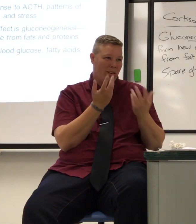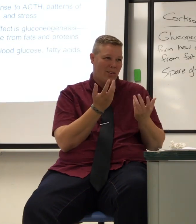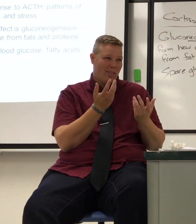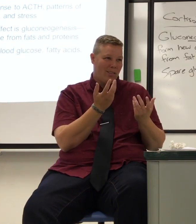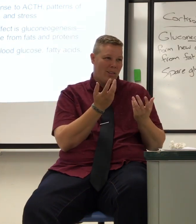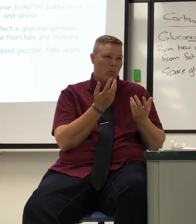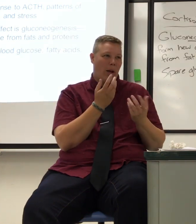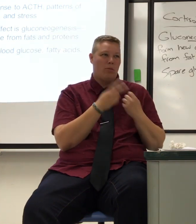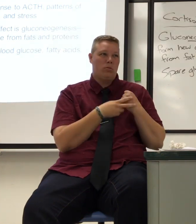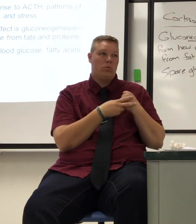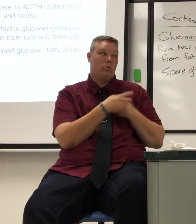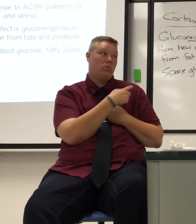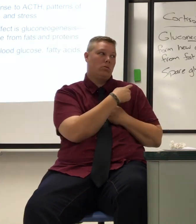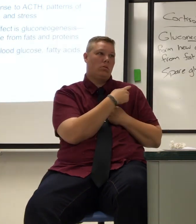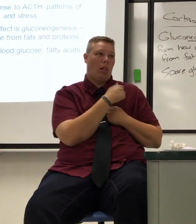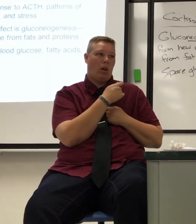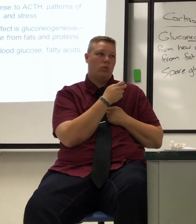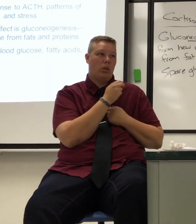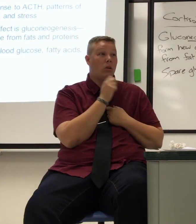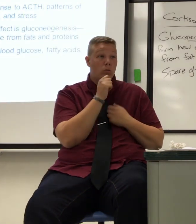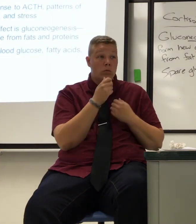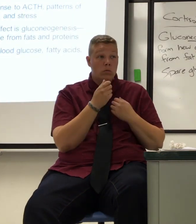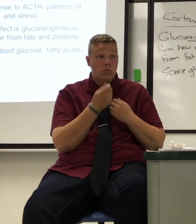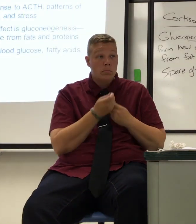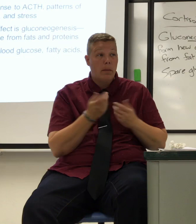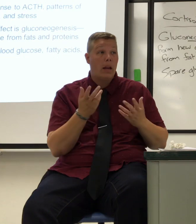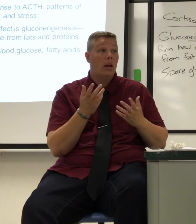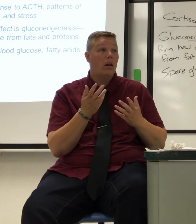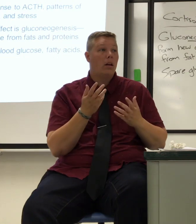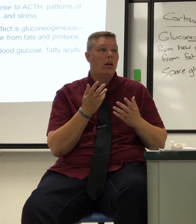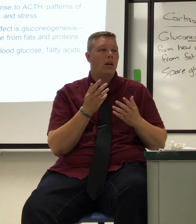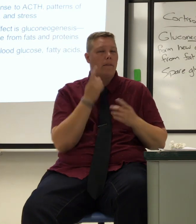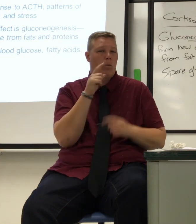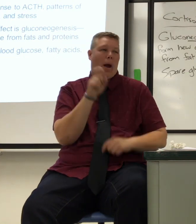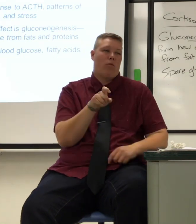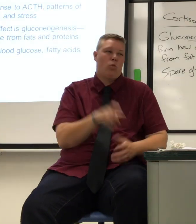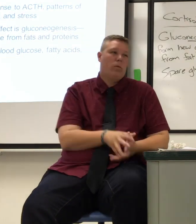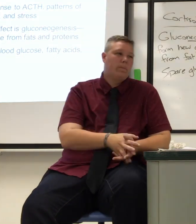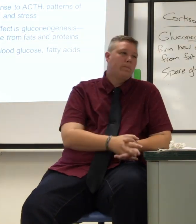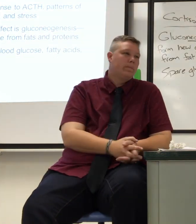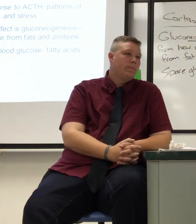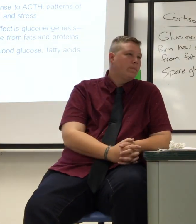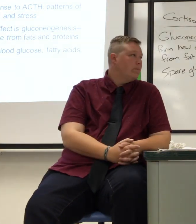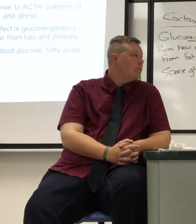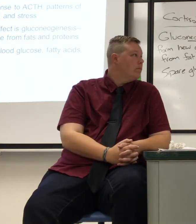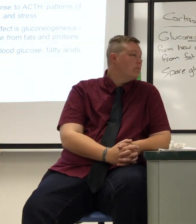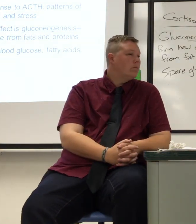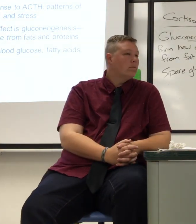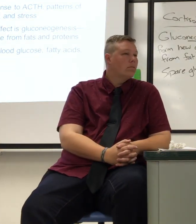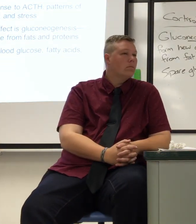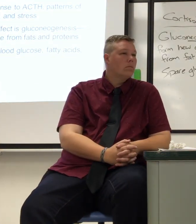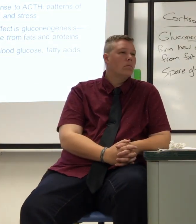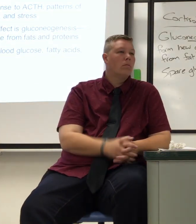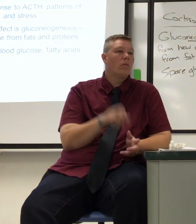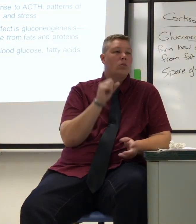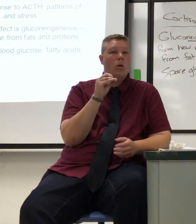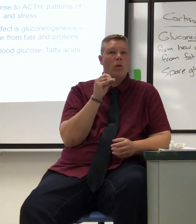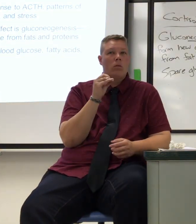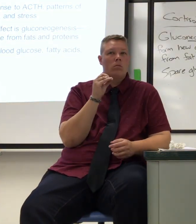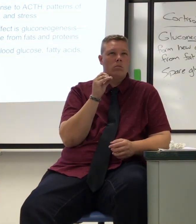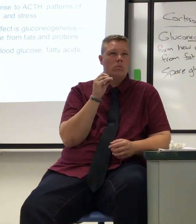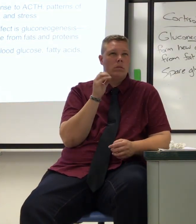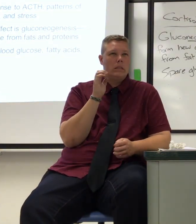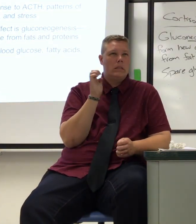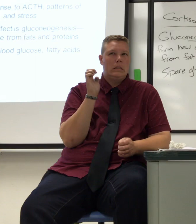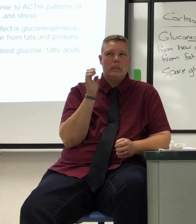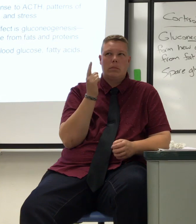spare your glycogen. Don't spend it unless you have to. Okay. So by burning your